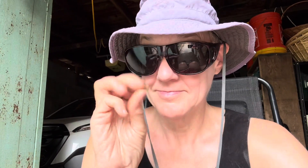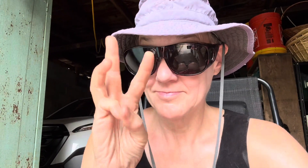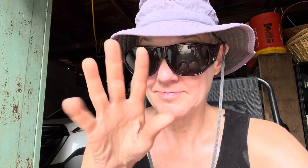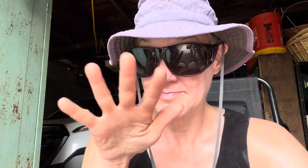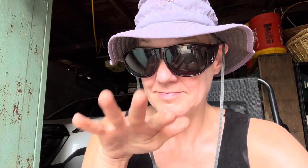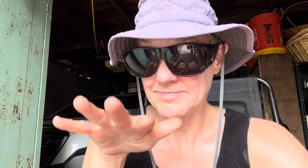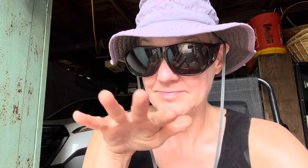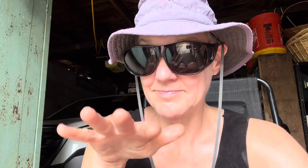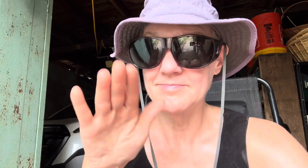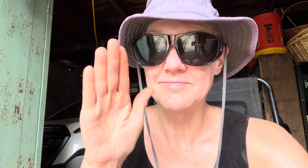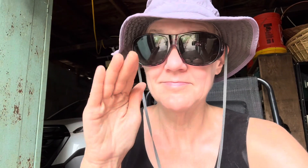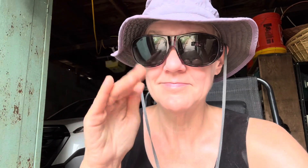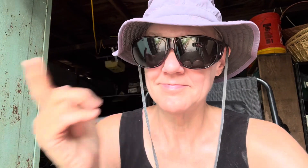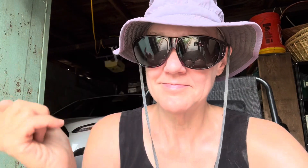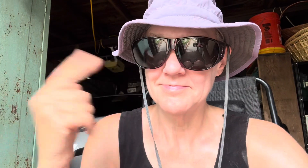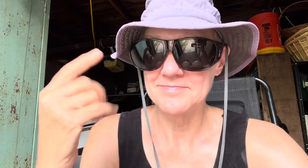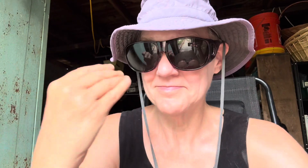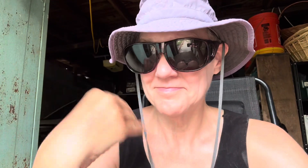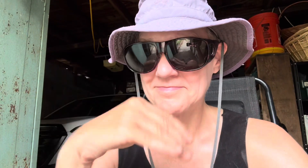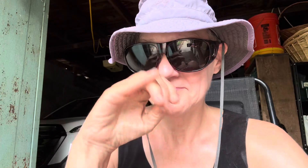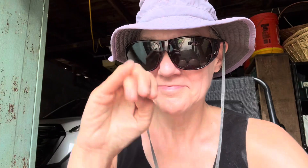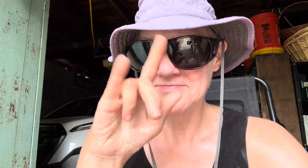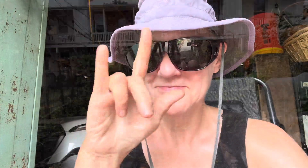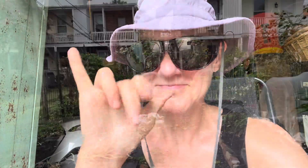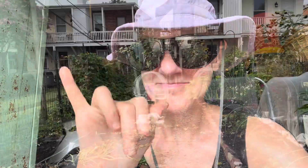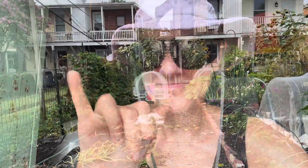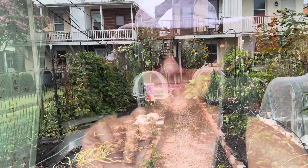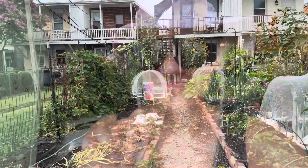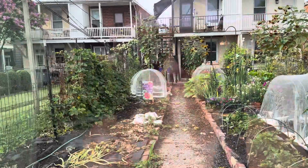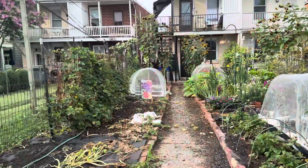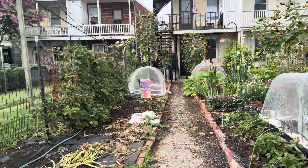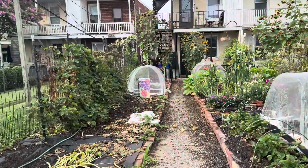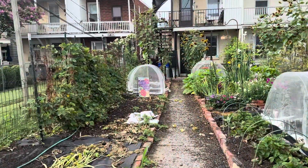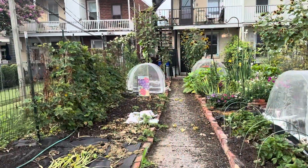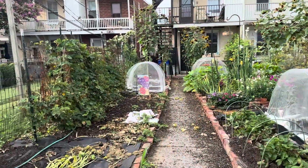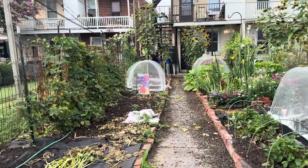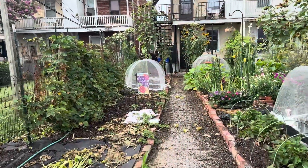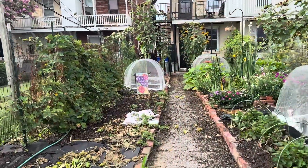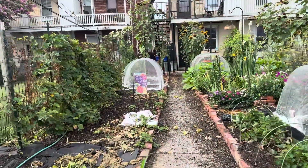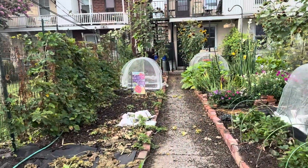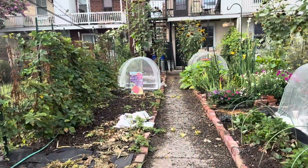And you see the crow that came? I hope it comes back to eat the jelly.